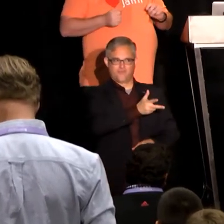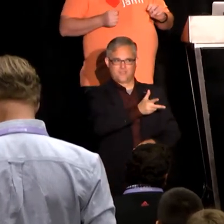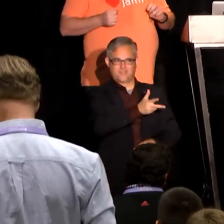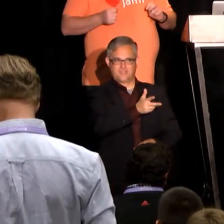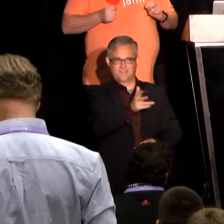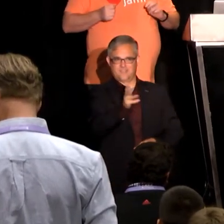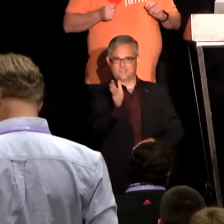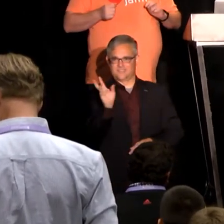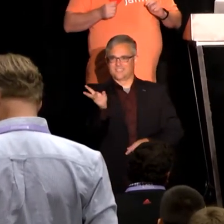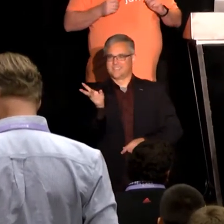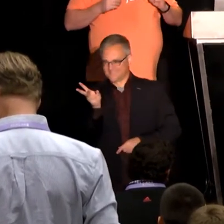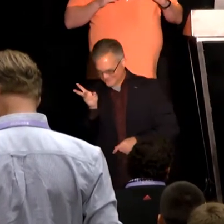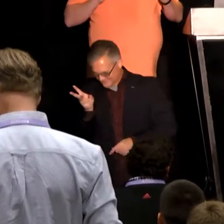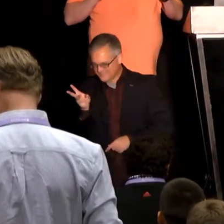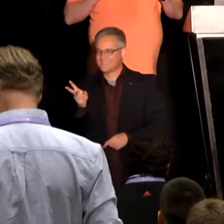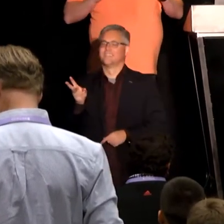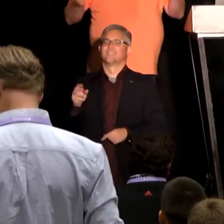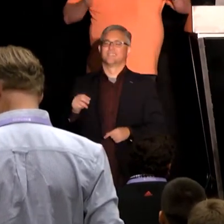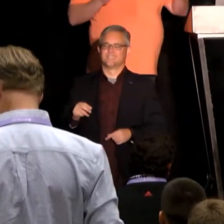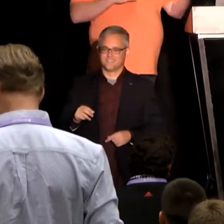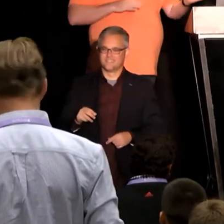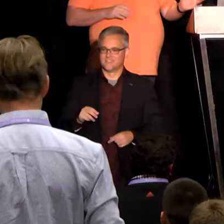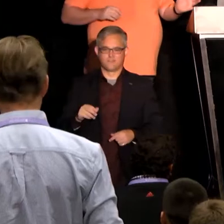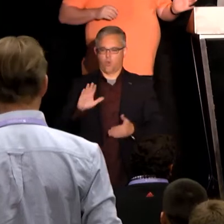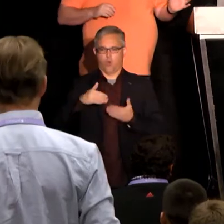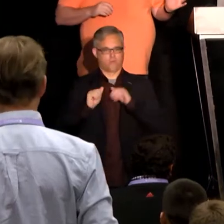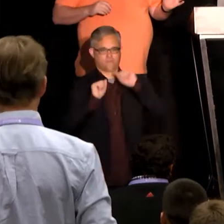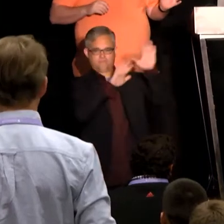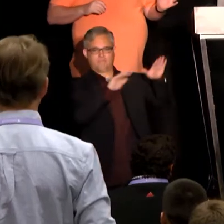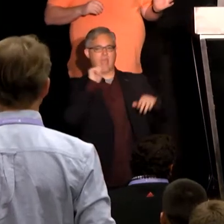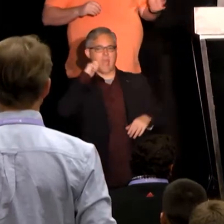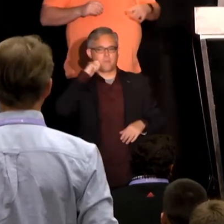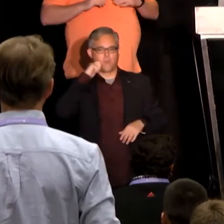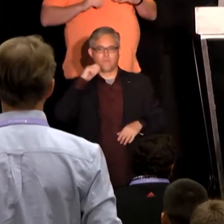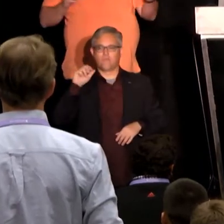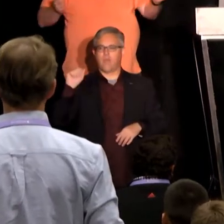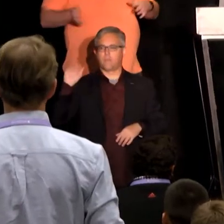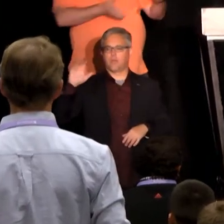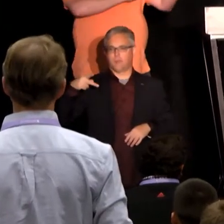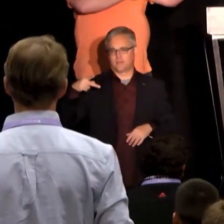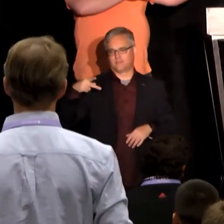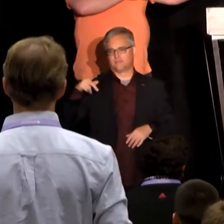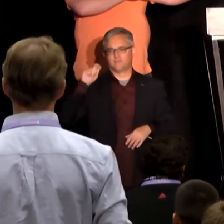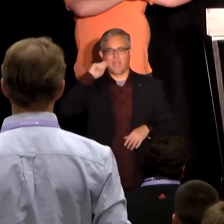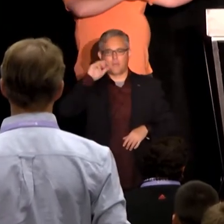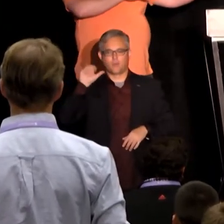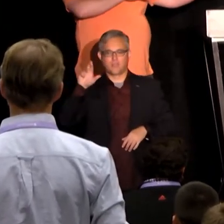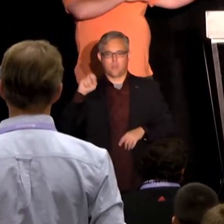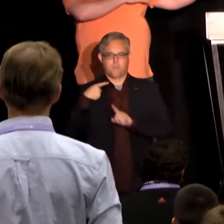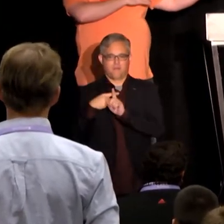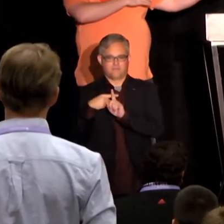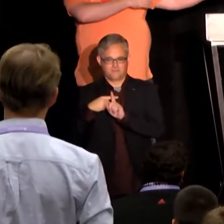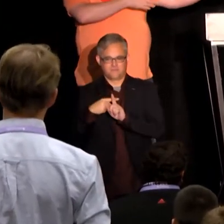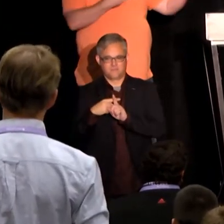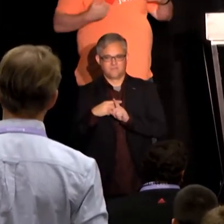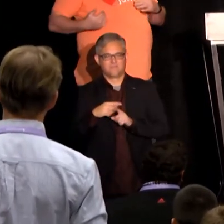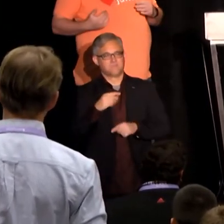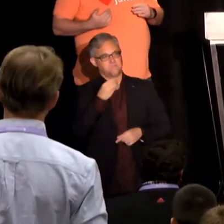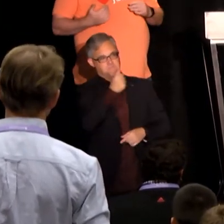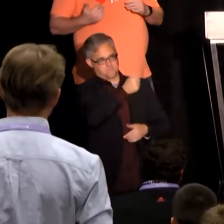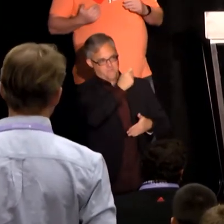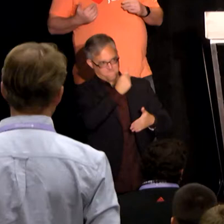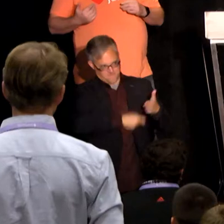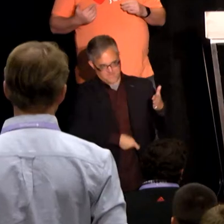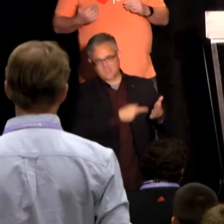6, are sent to Apple under AppleCare Plus. So we pay them that fee that gets assigned to it, and they return